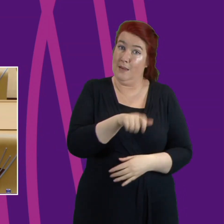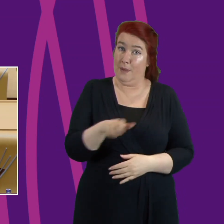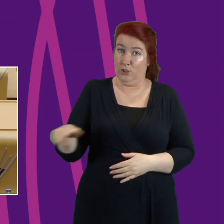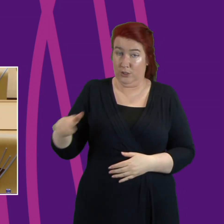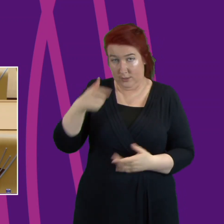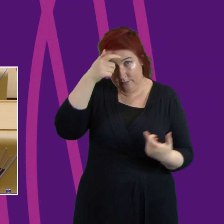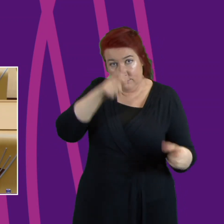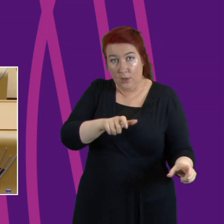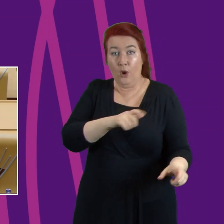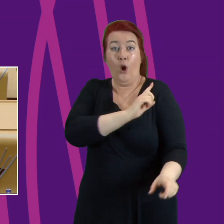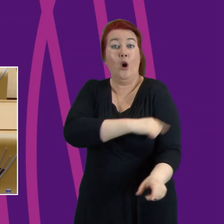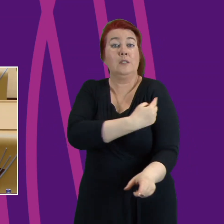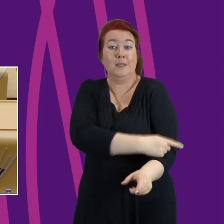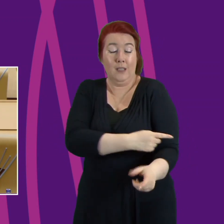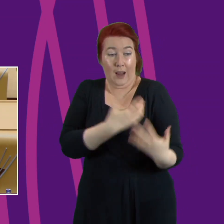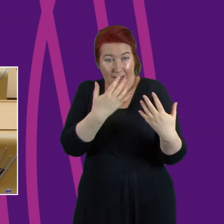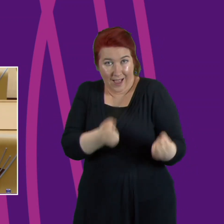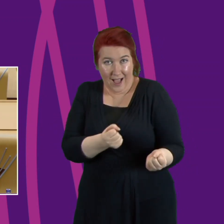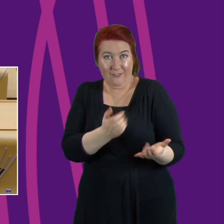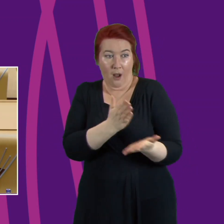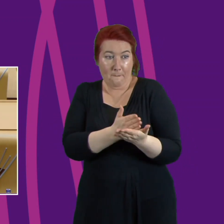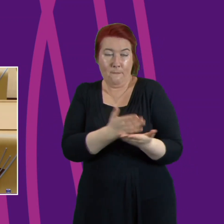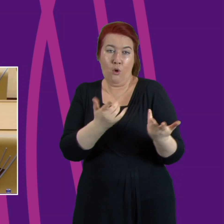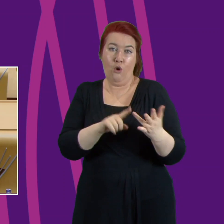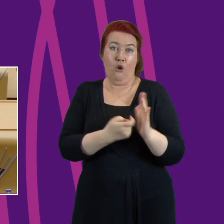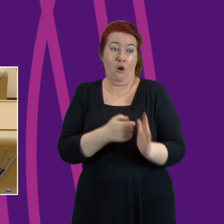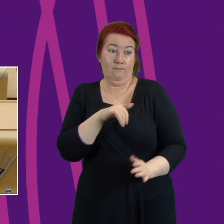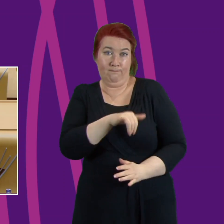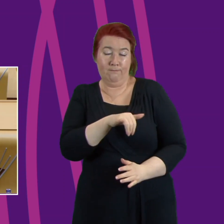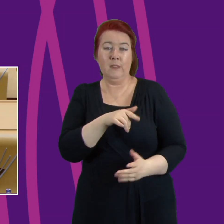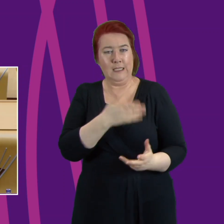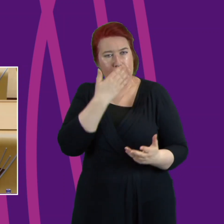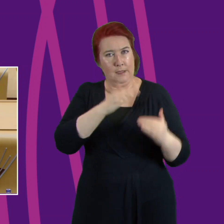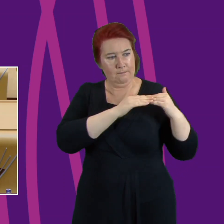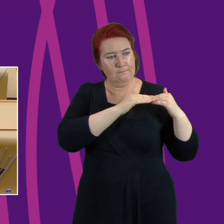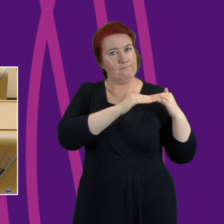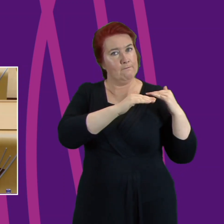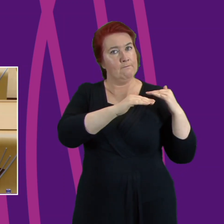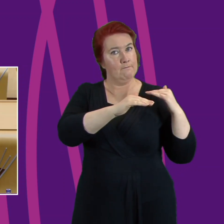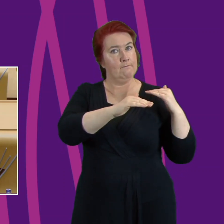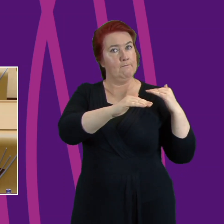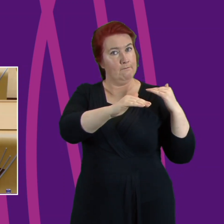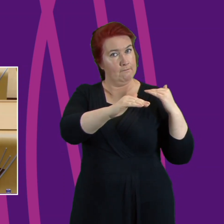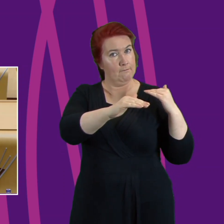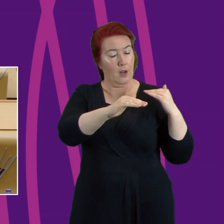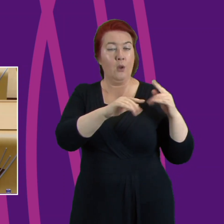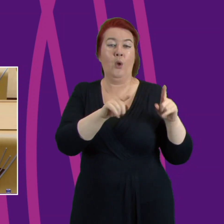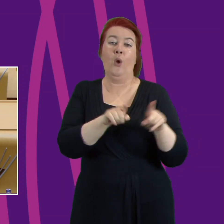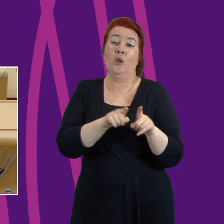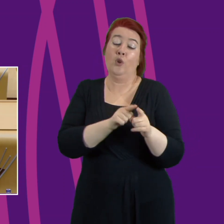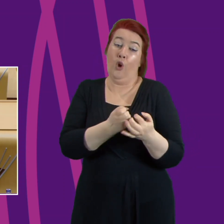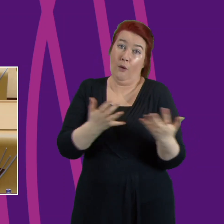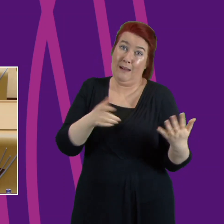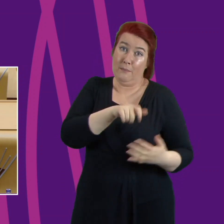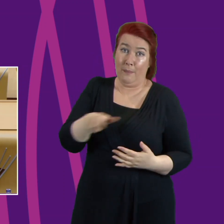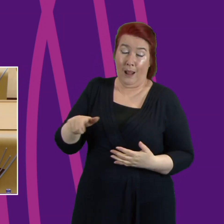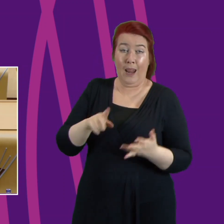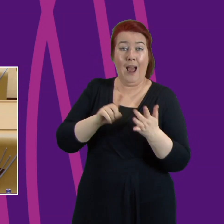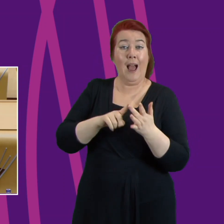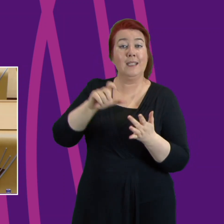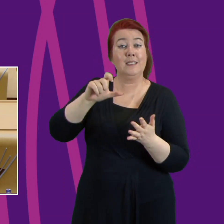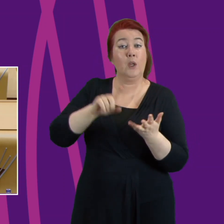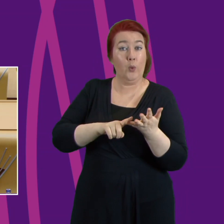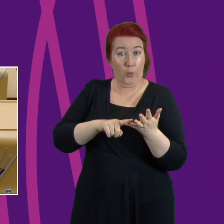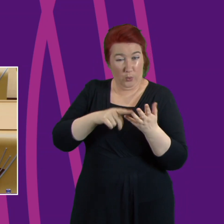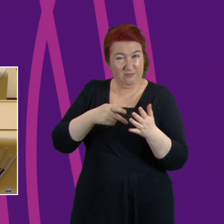or suspected Covid-19 has been broadly stable in recent days, and the number of people in ICU with